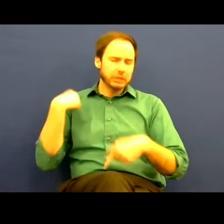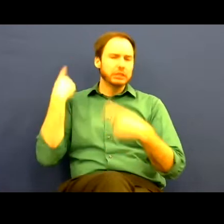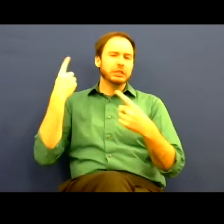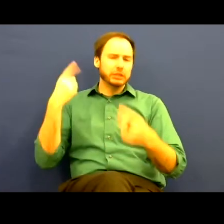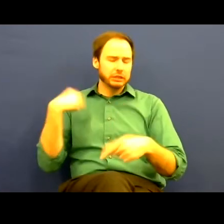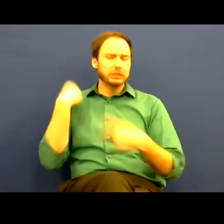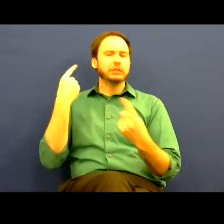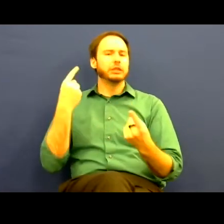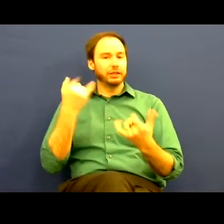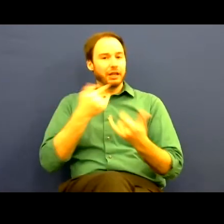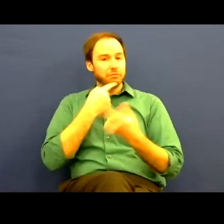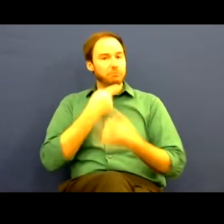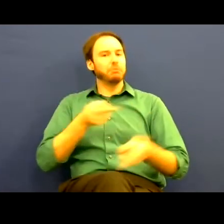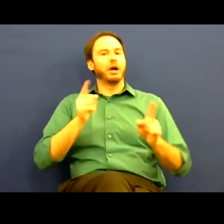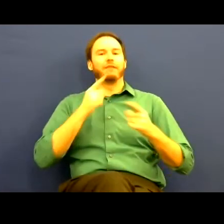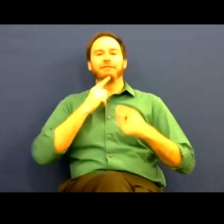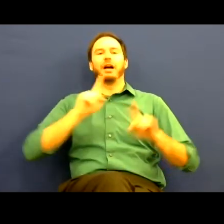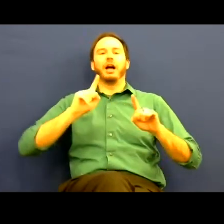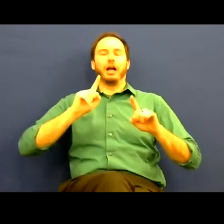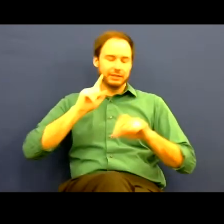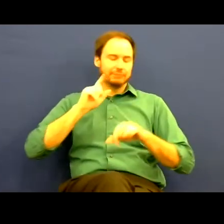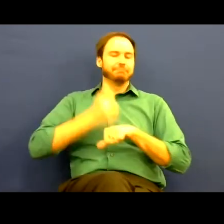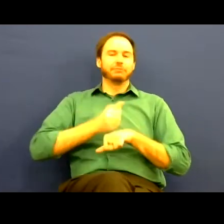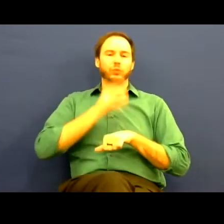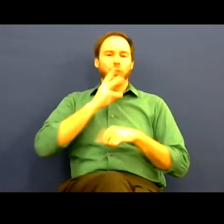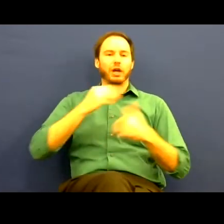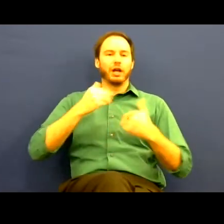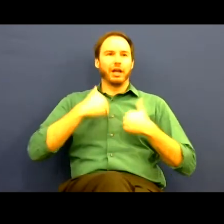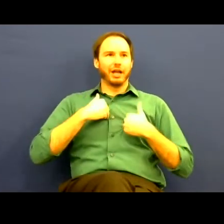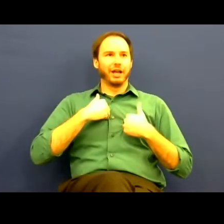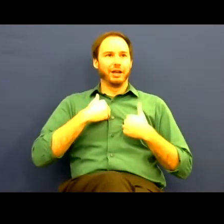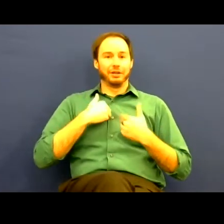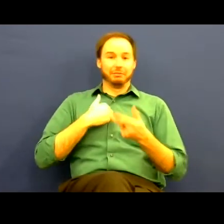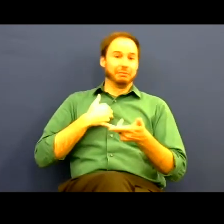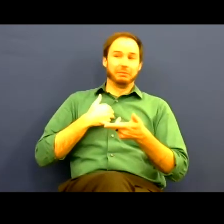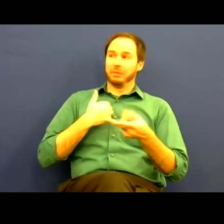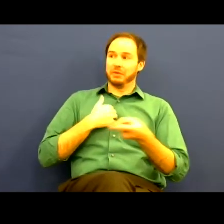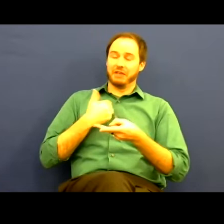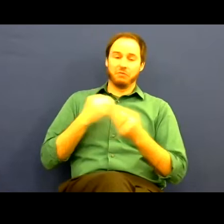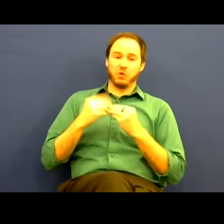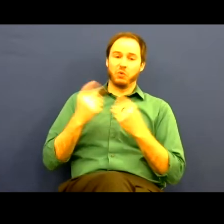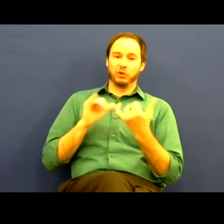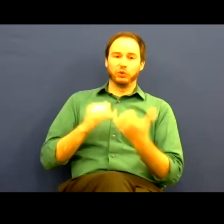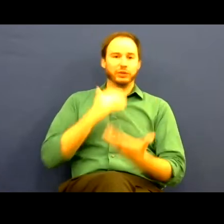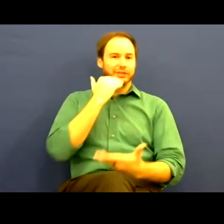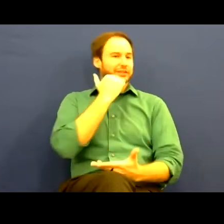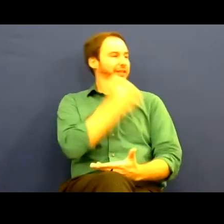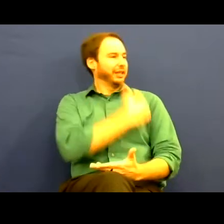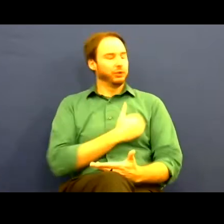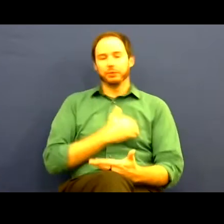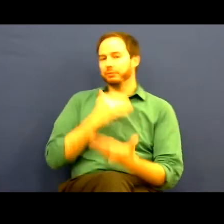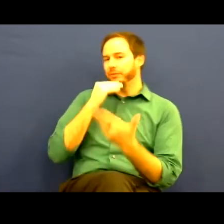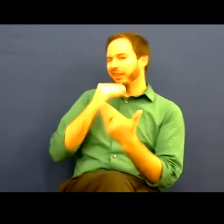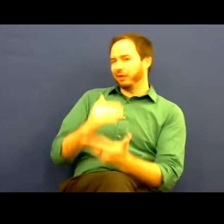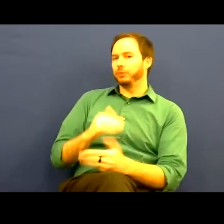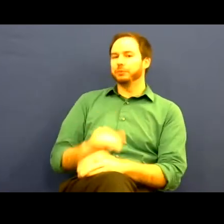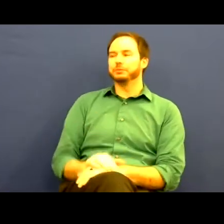years, and this is great. It's coming to fruition. Thanks, Maybe Dave. maybe other people have questions. Thank you very much. You bet. Thank you.